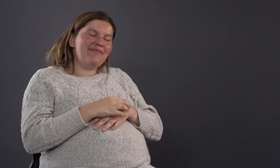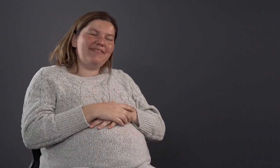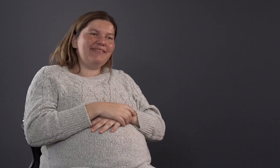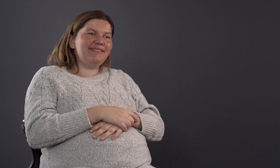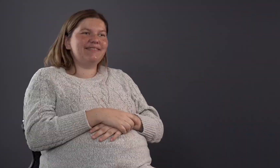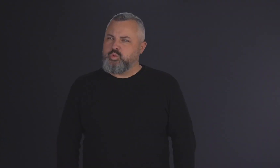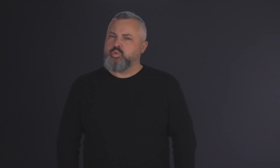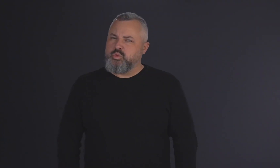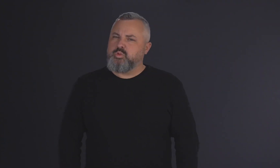time.